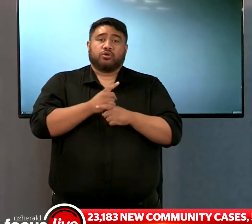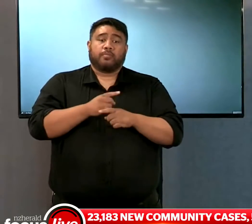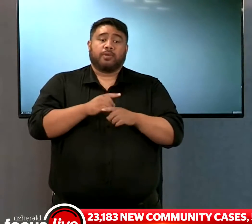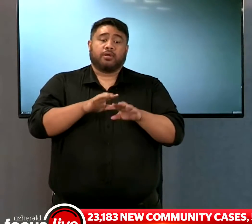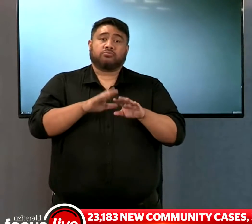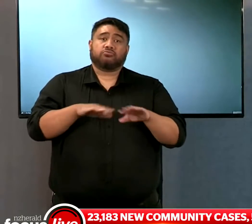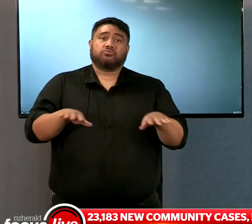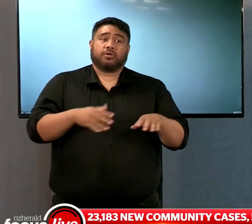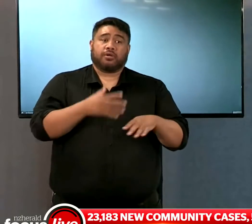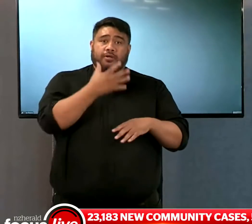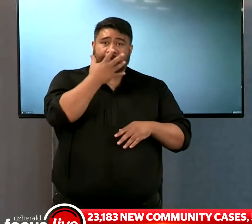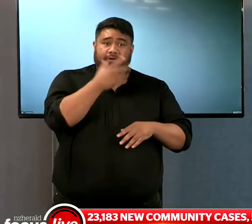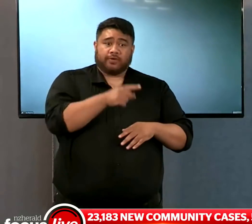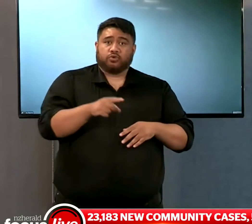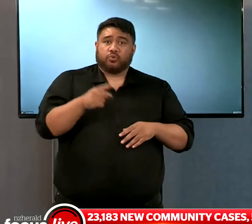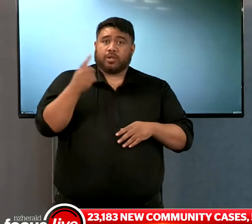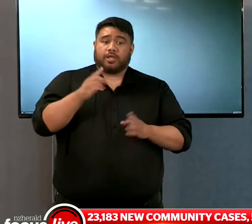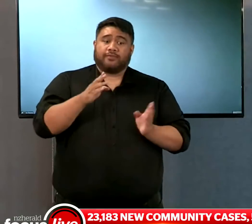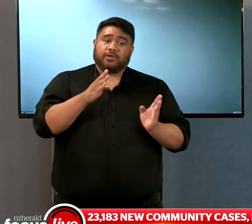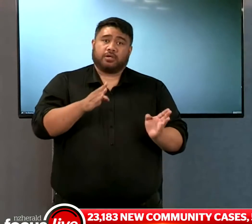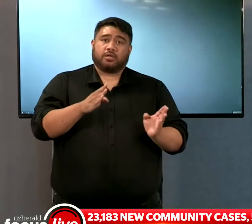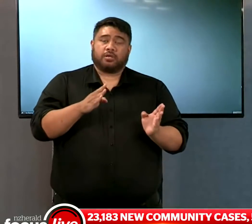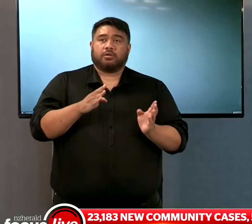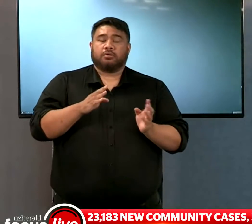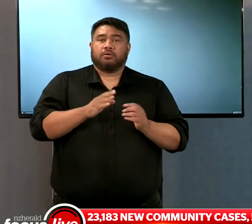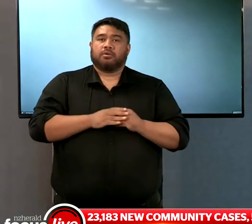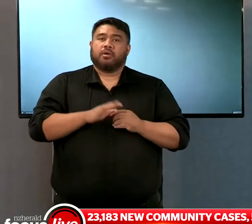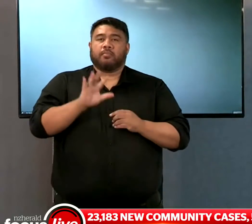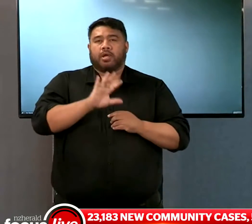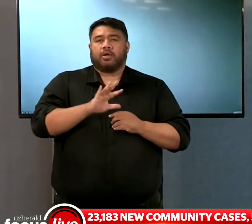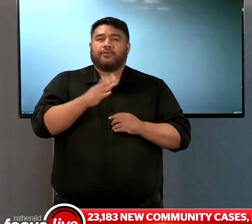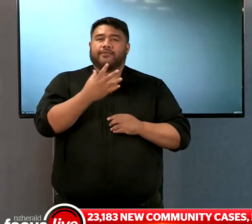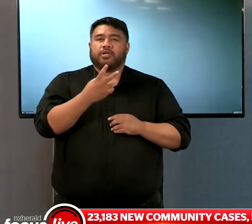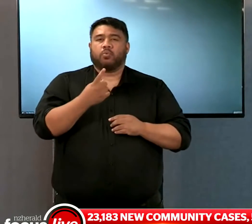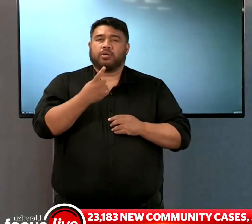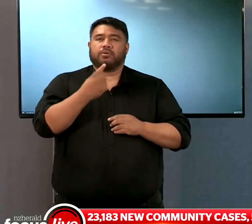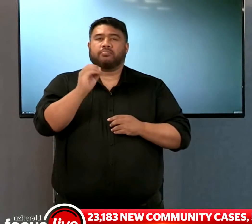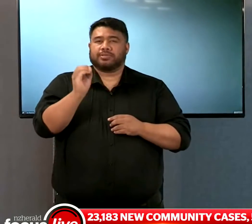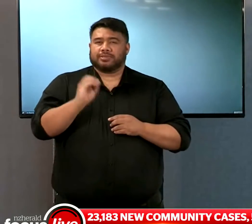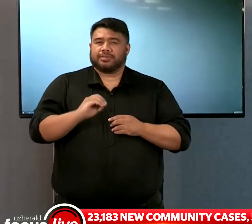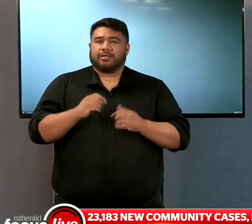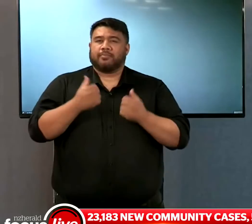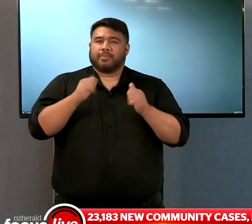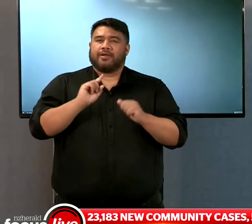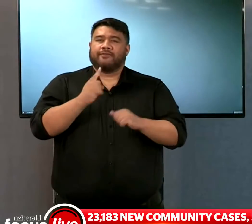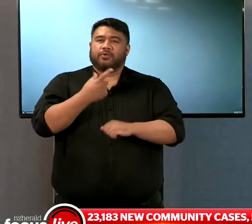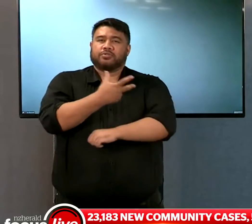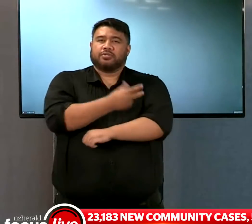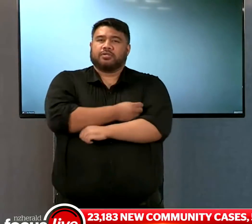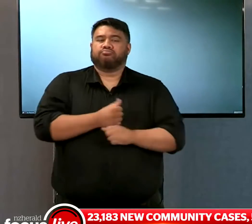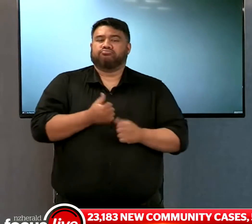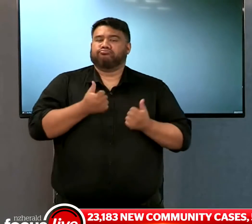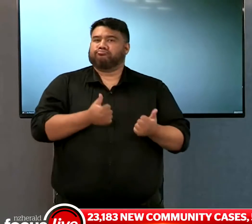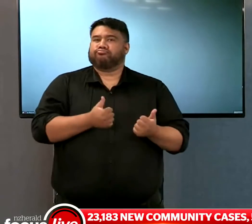still continuing to increase, with around 51% of 5 to 11s now having had that first dose.